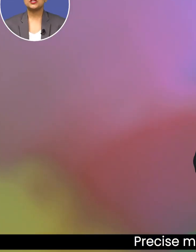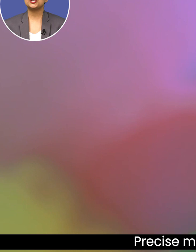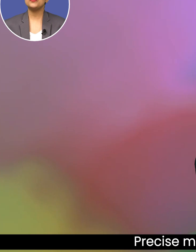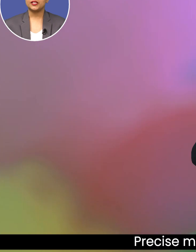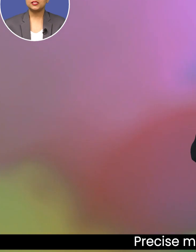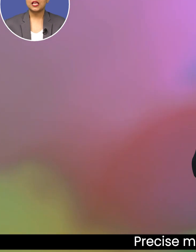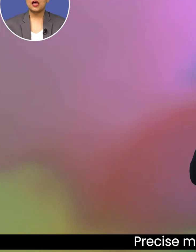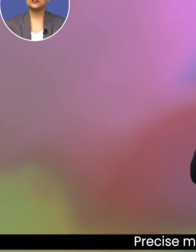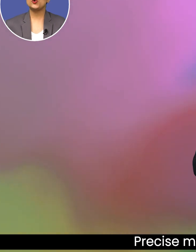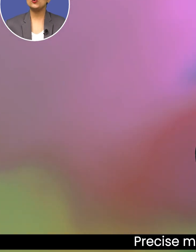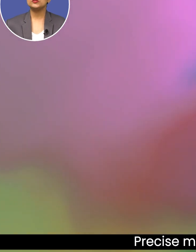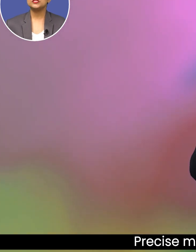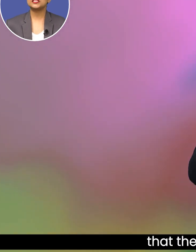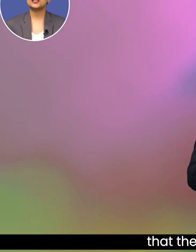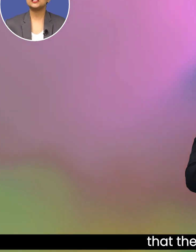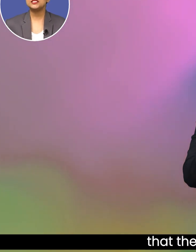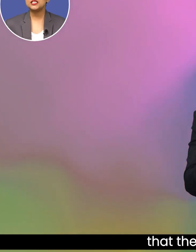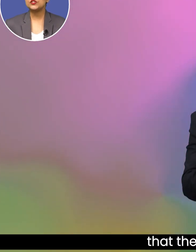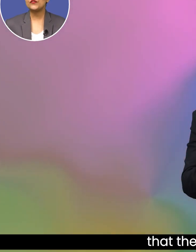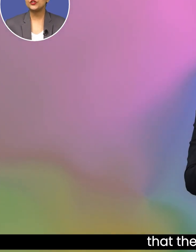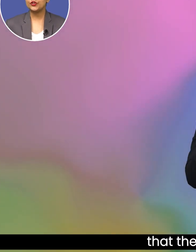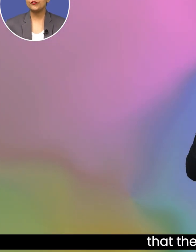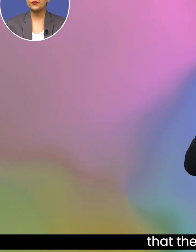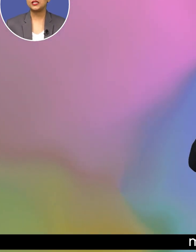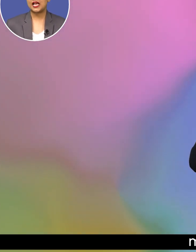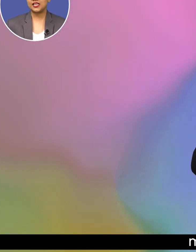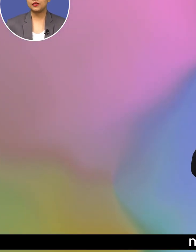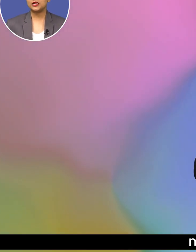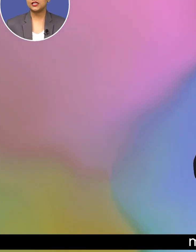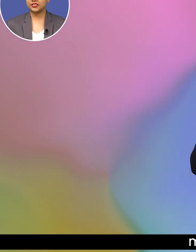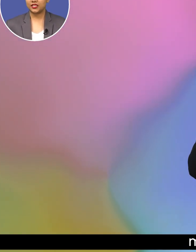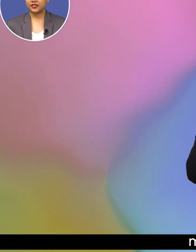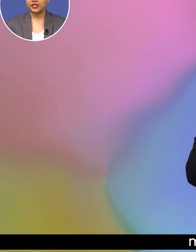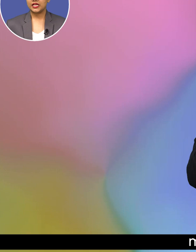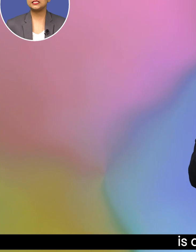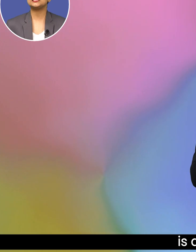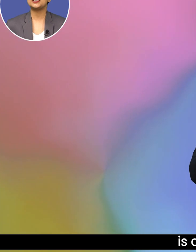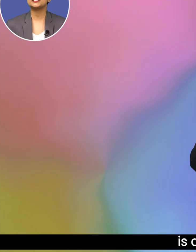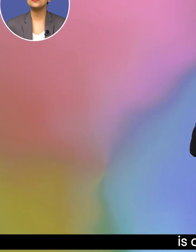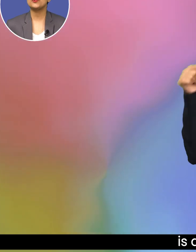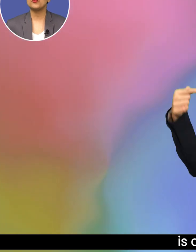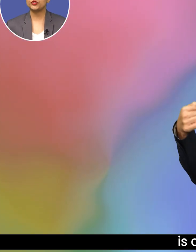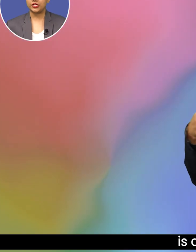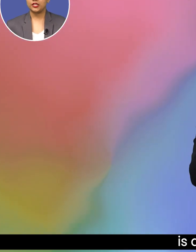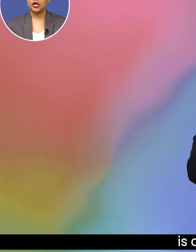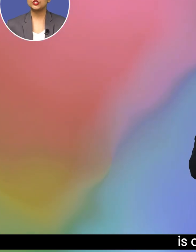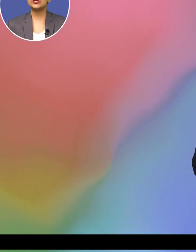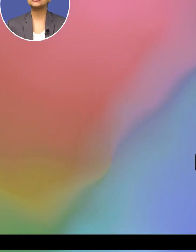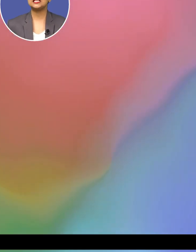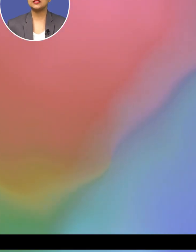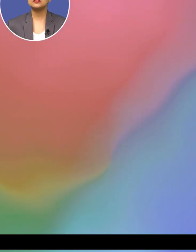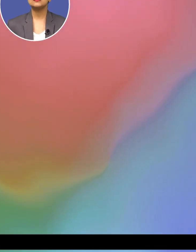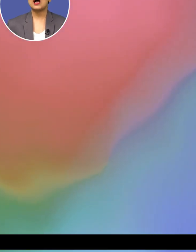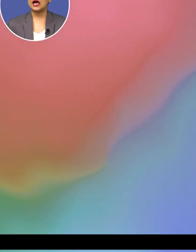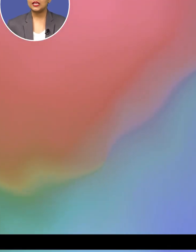Precise measurements have shown that the resistance of a uniform metallic conductor is directly proportional to